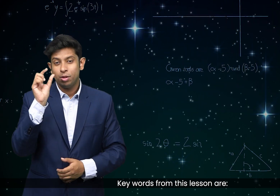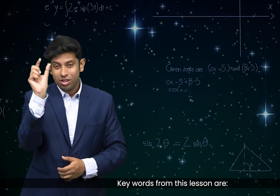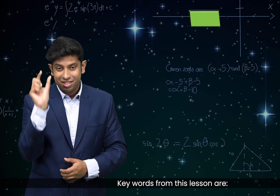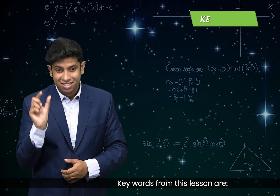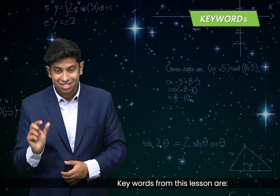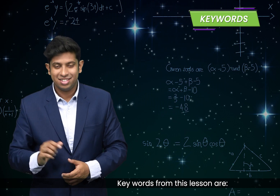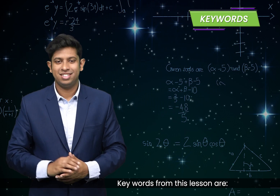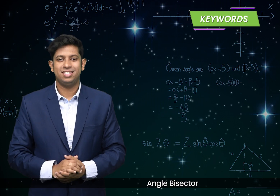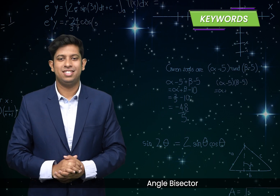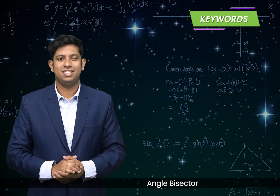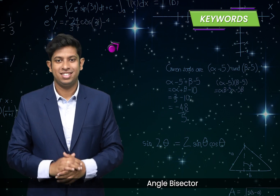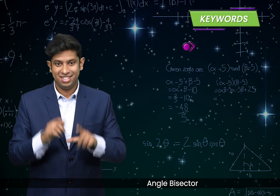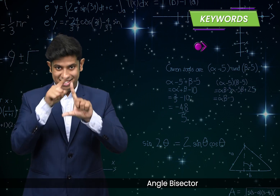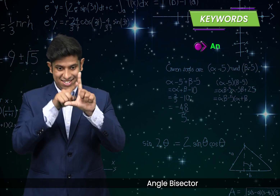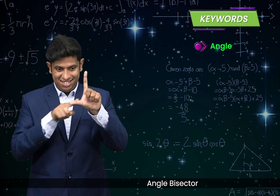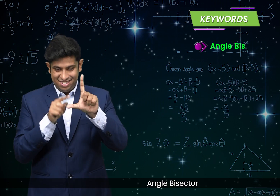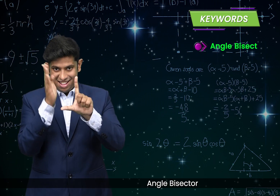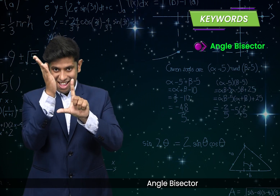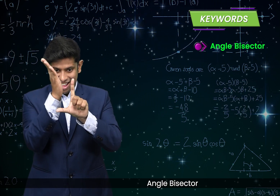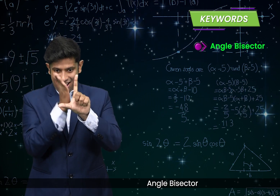Keywords from this lesson are angle bisector,